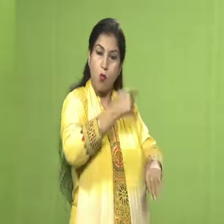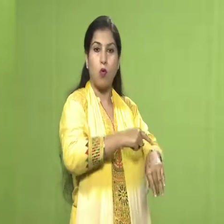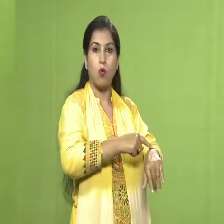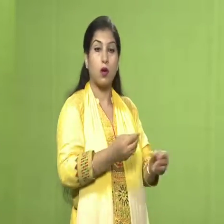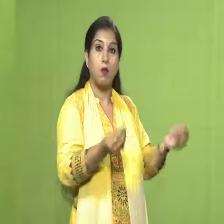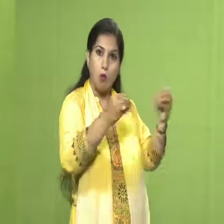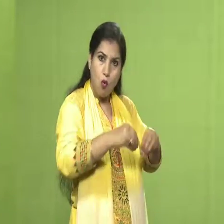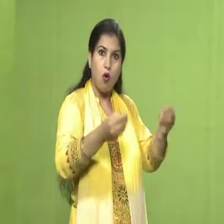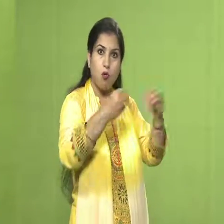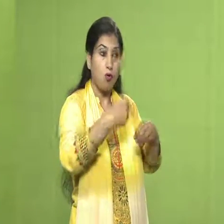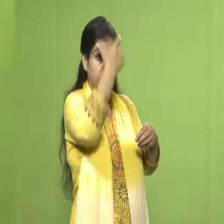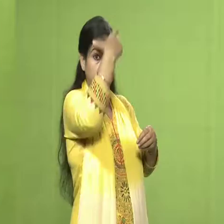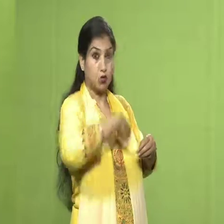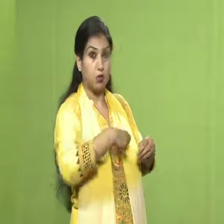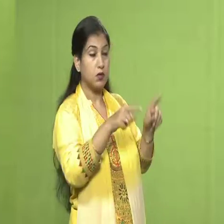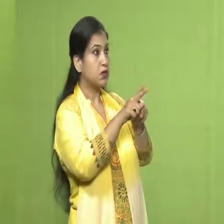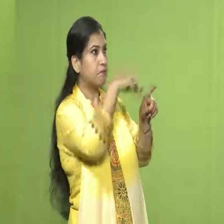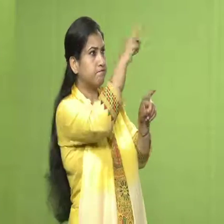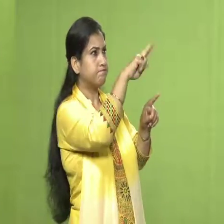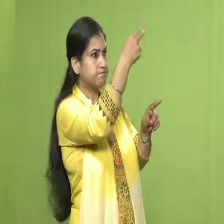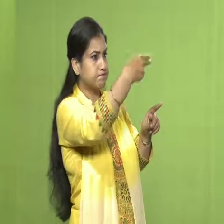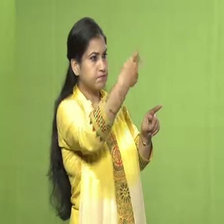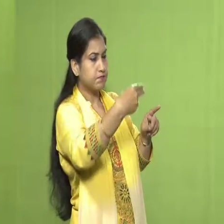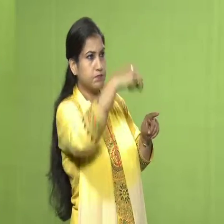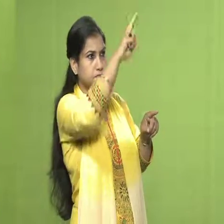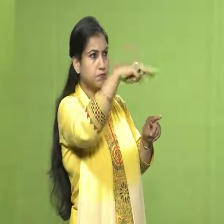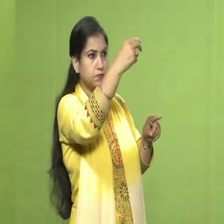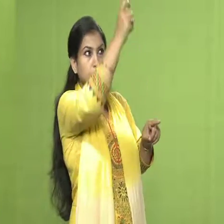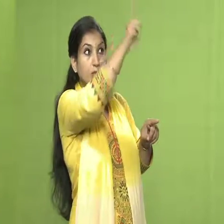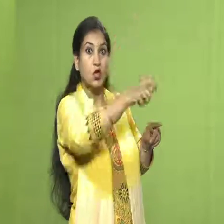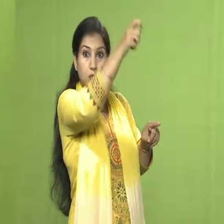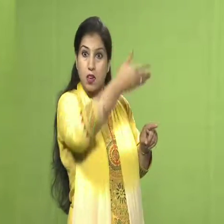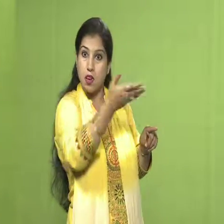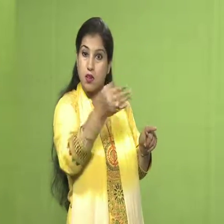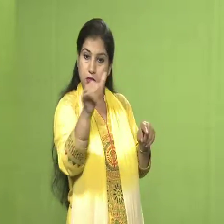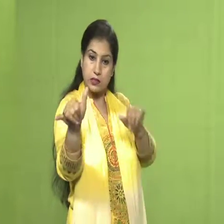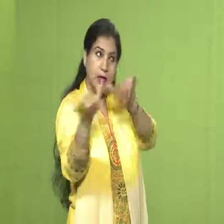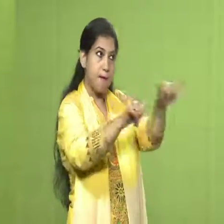More and more human figures were drawn by the artists of this period.